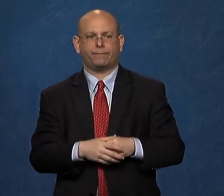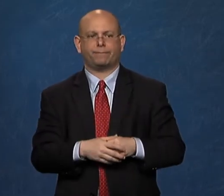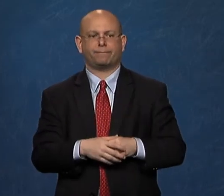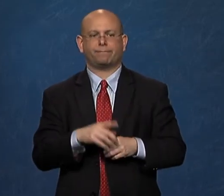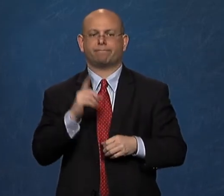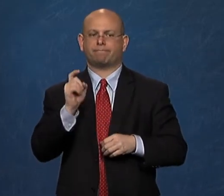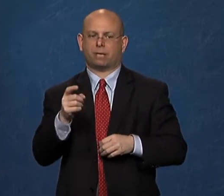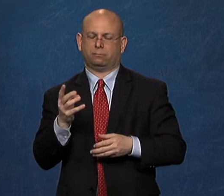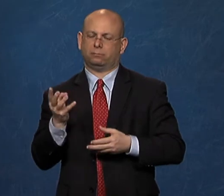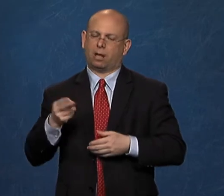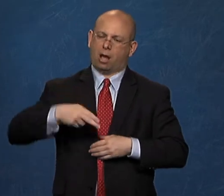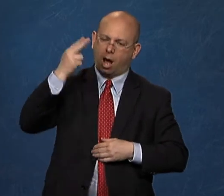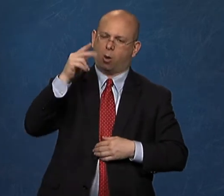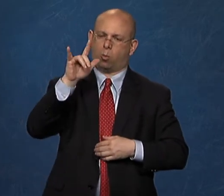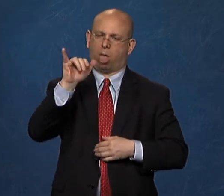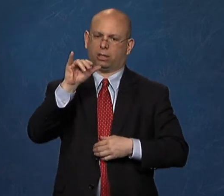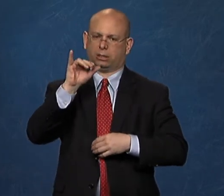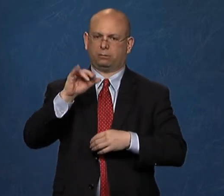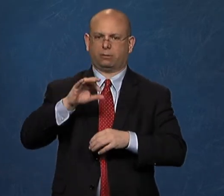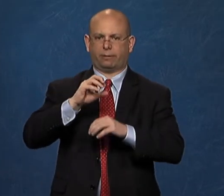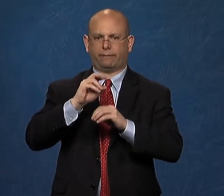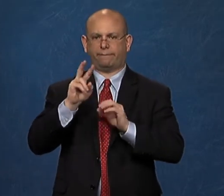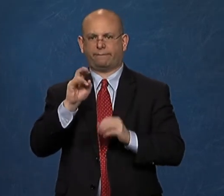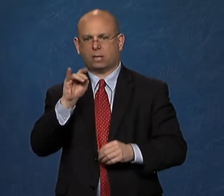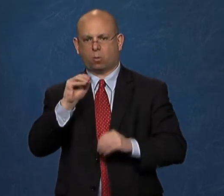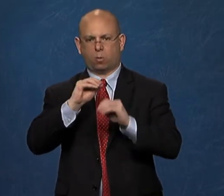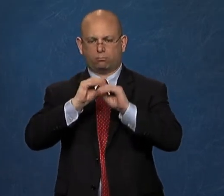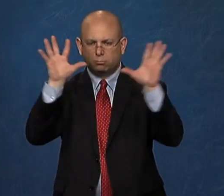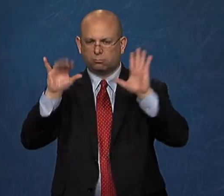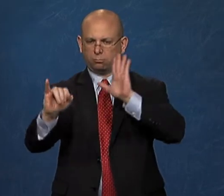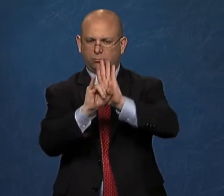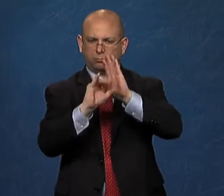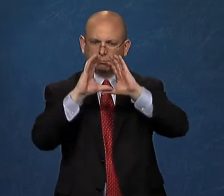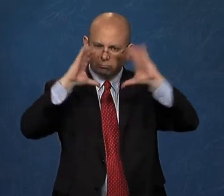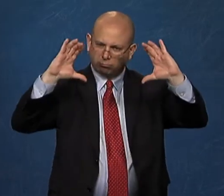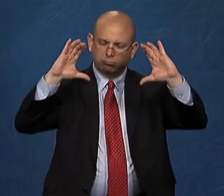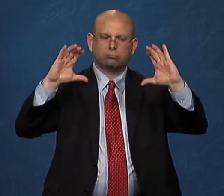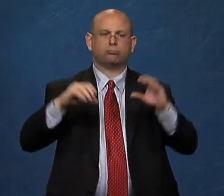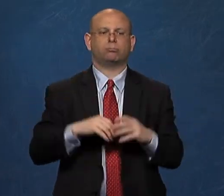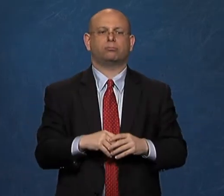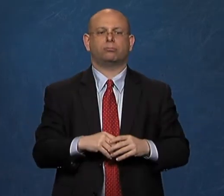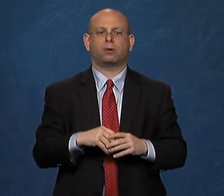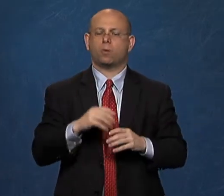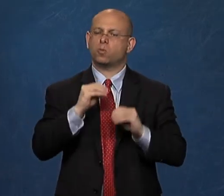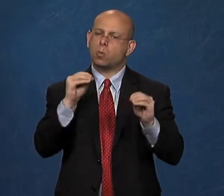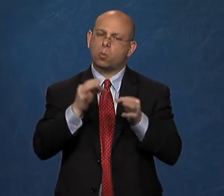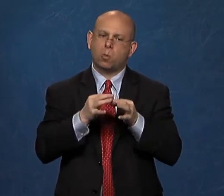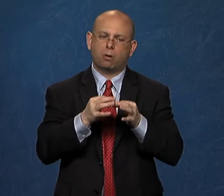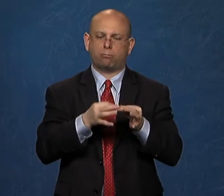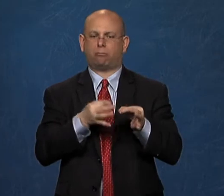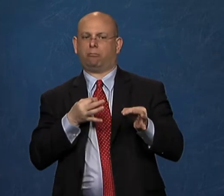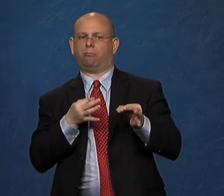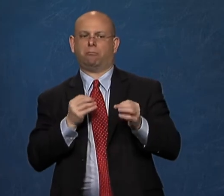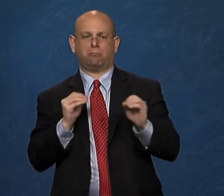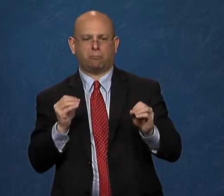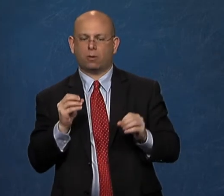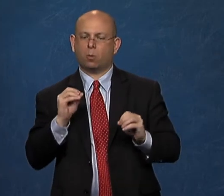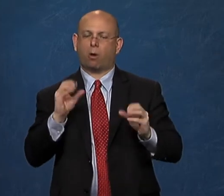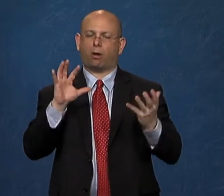that certainly is not clear enough, so it has to be high quality, real time, almost near exact image video quality and audio